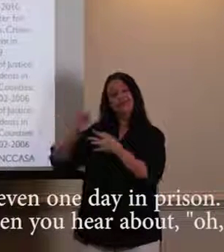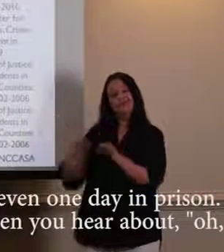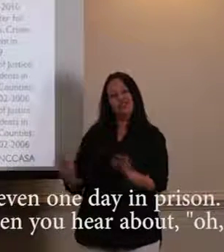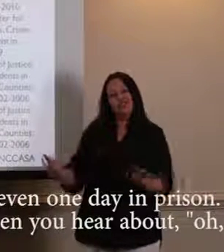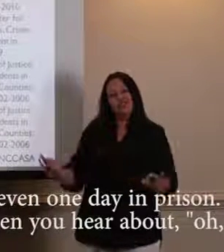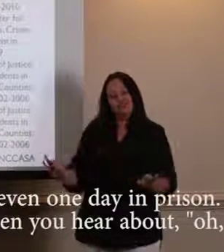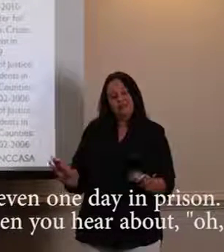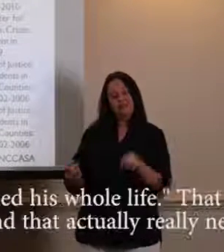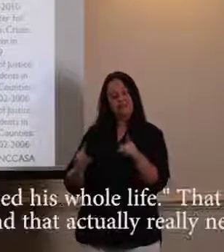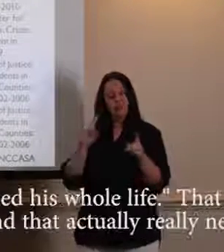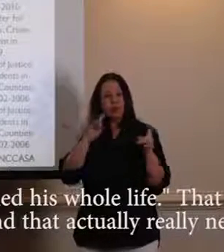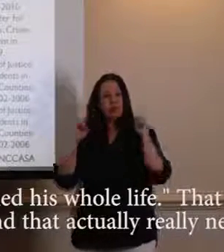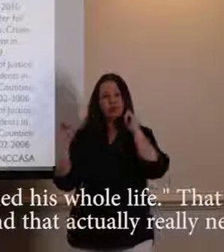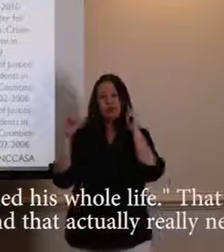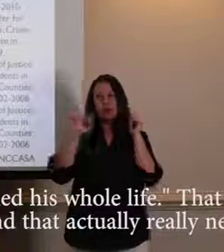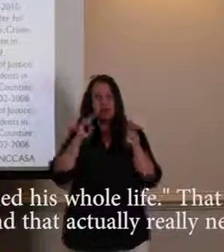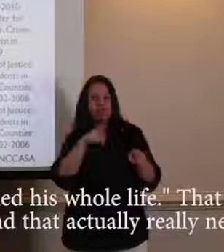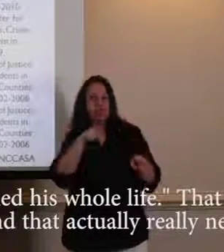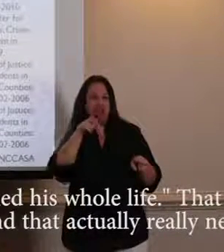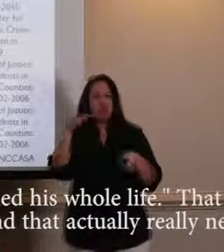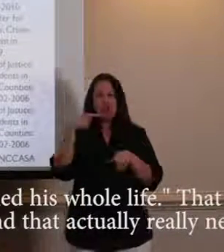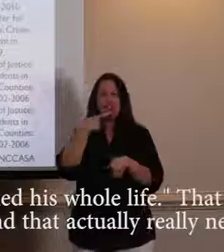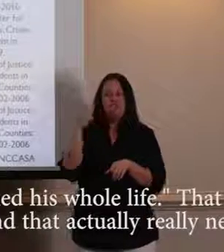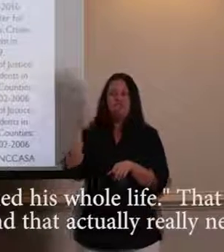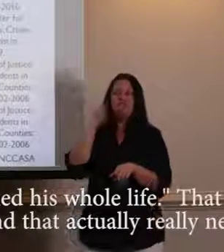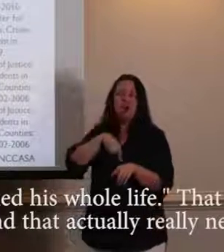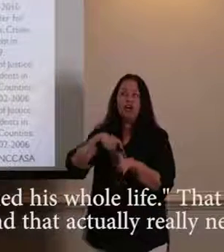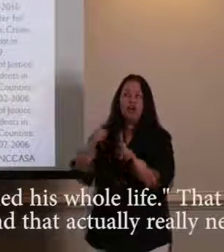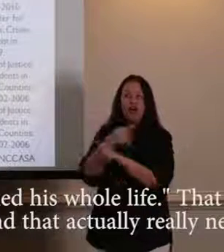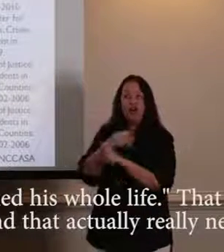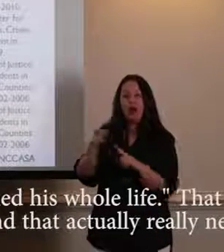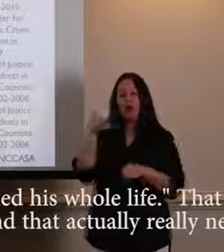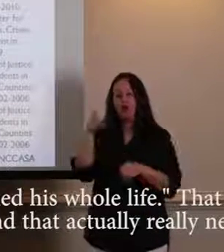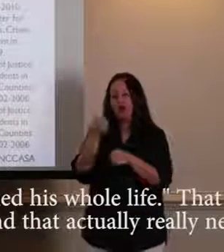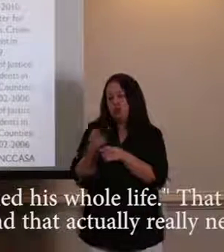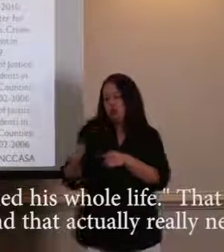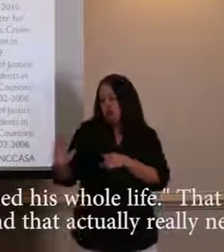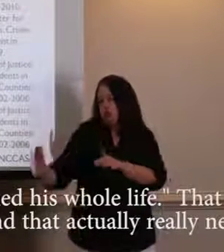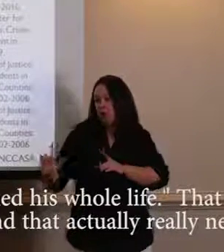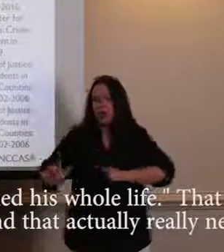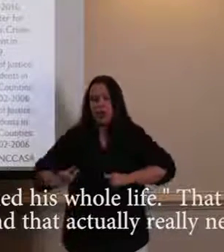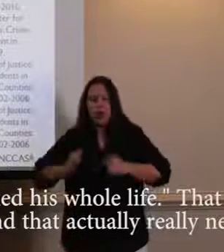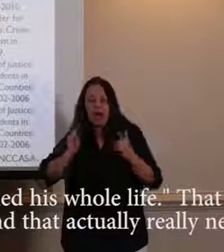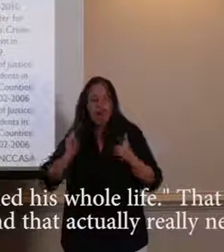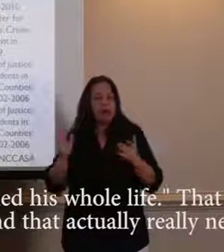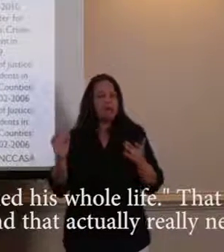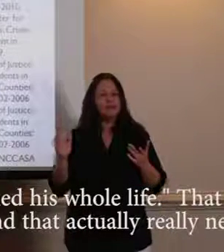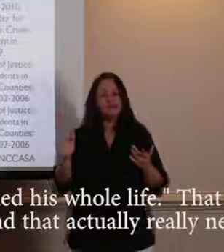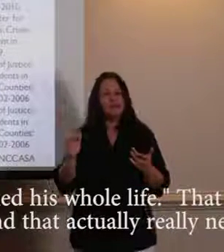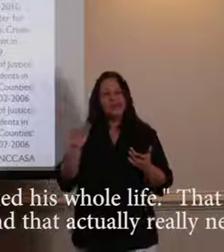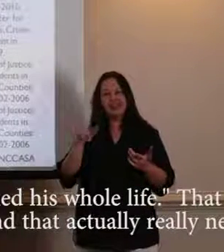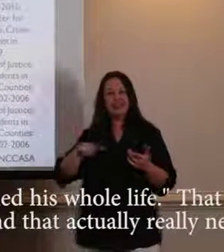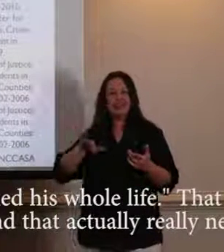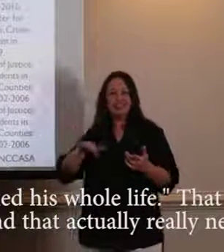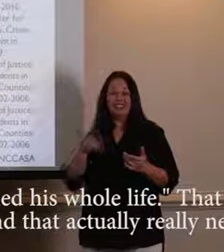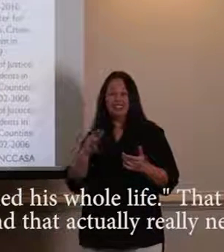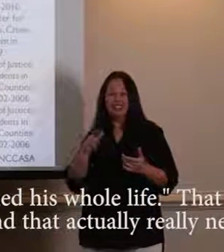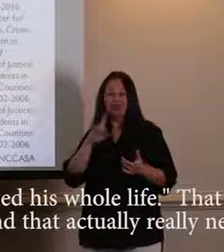oh, well, she cried false assault and he ruined his whole life, that is sort of kind of an urban legend that actually really